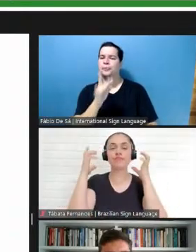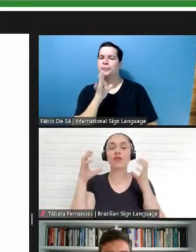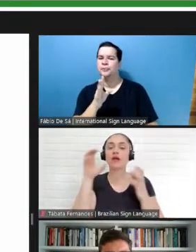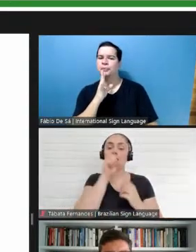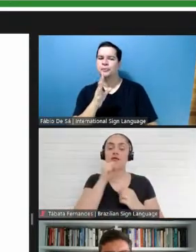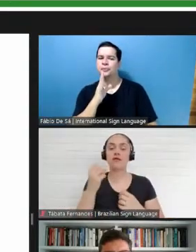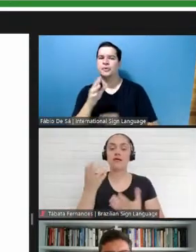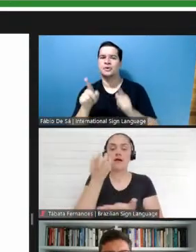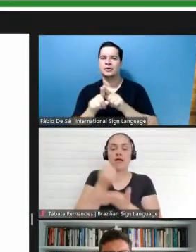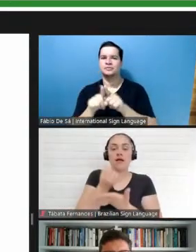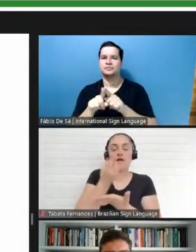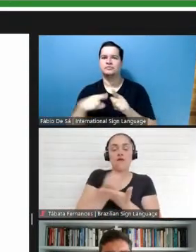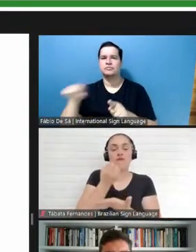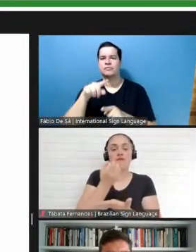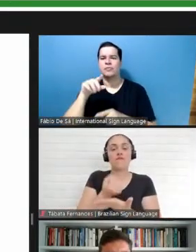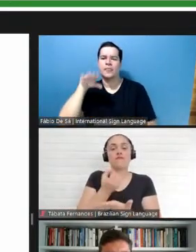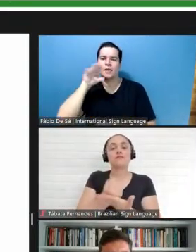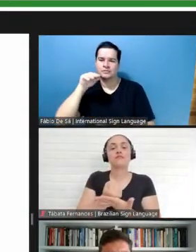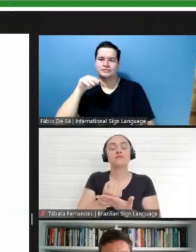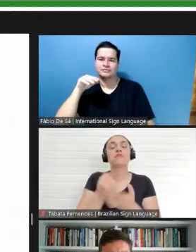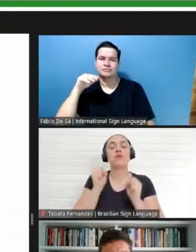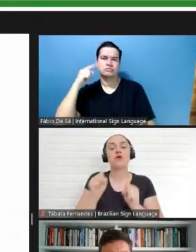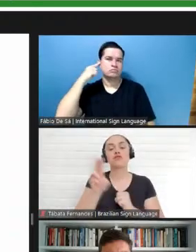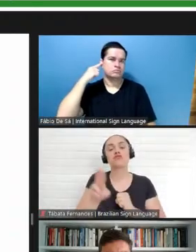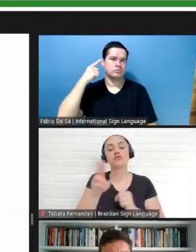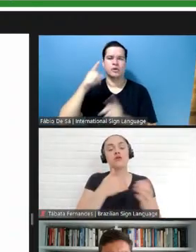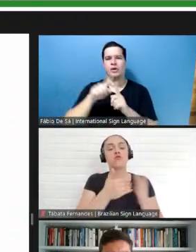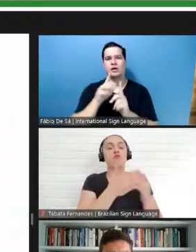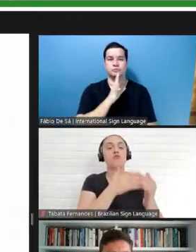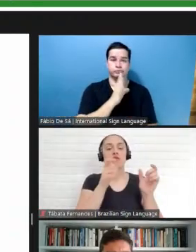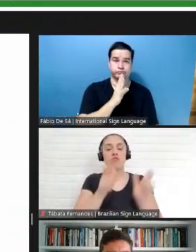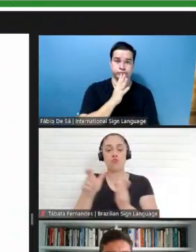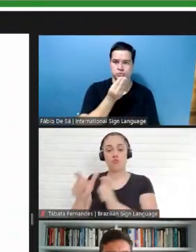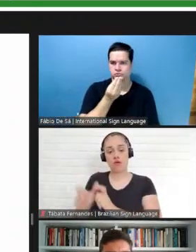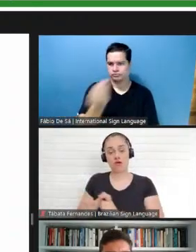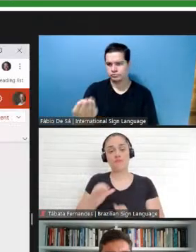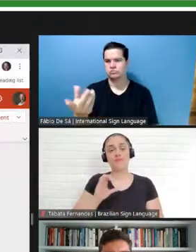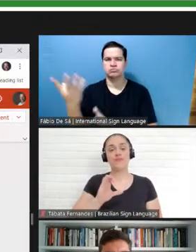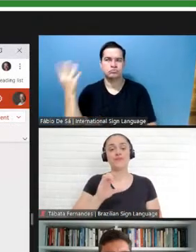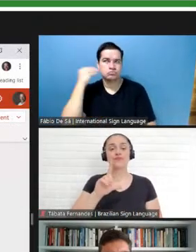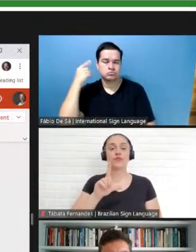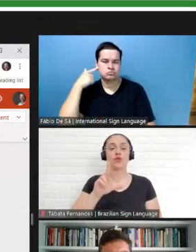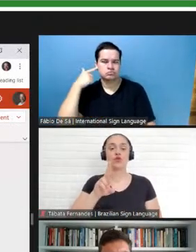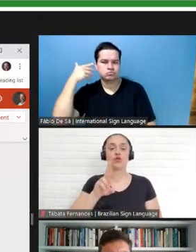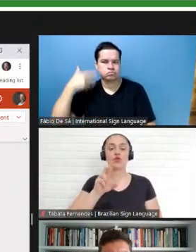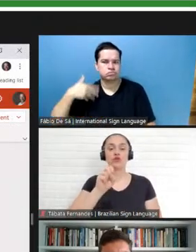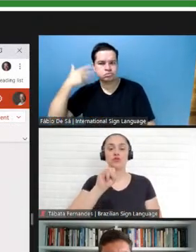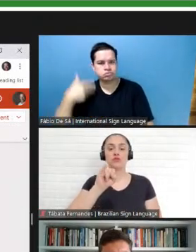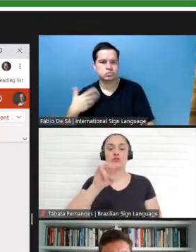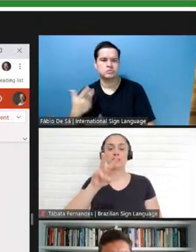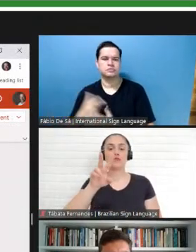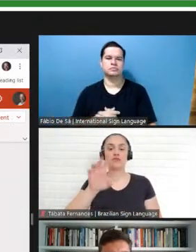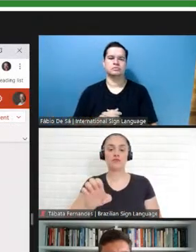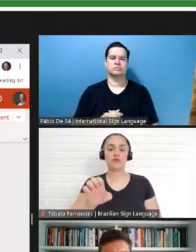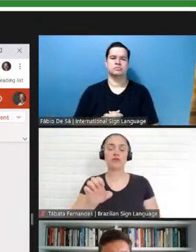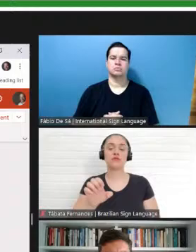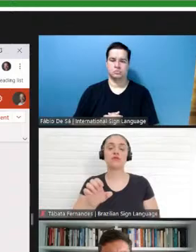embedded anywhere. Clusive is a customizable, accessible